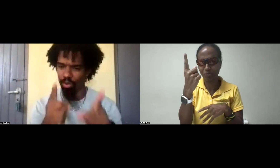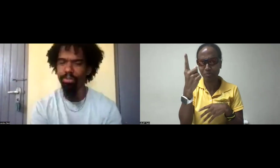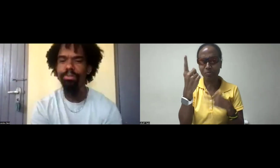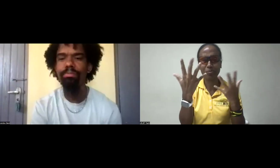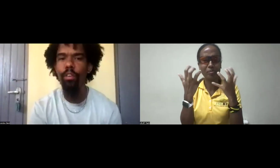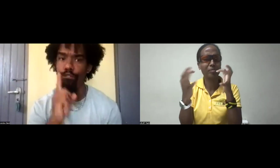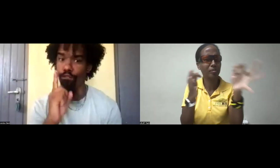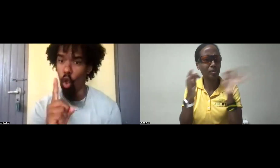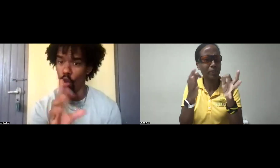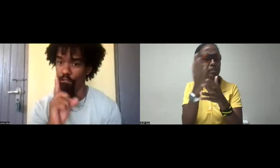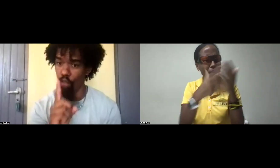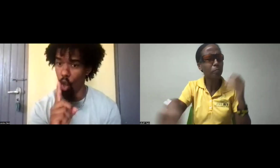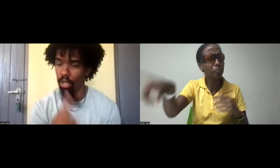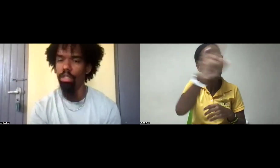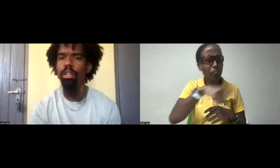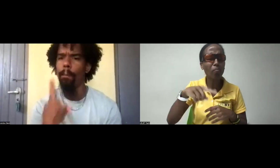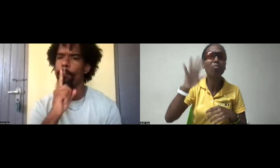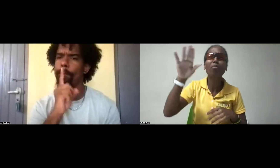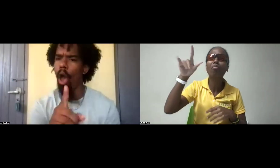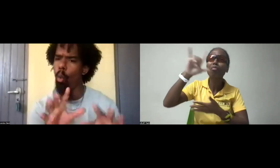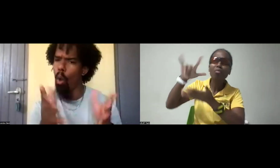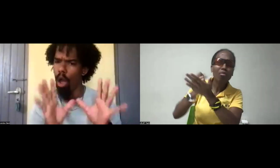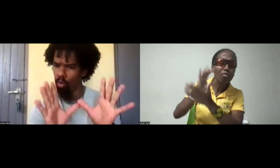First, I want to explain